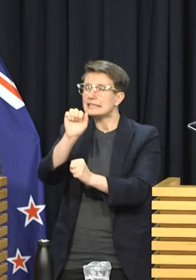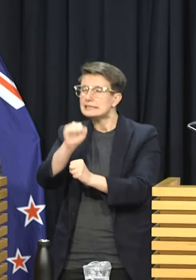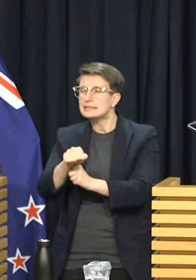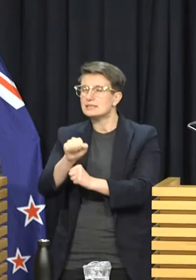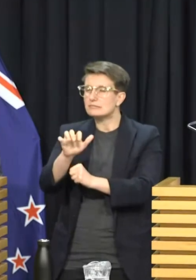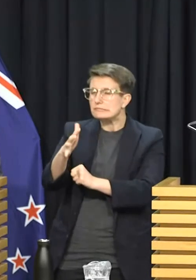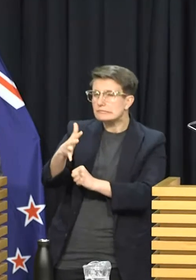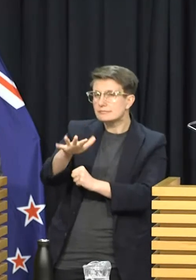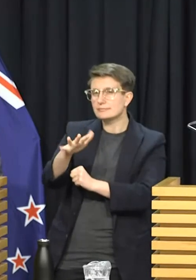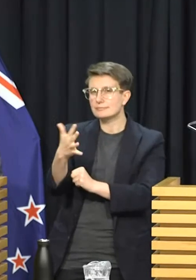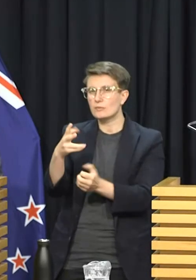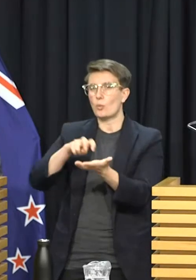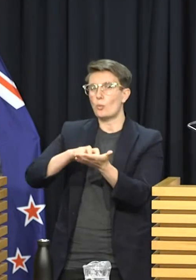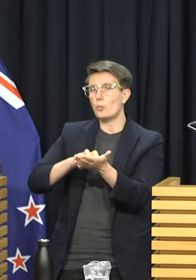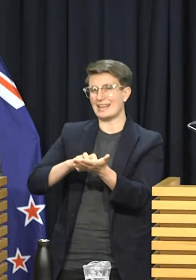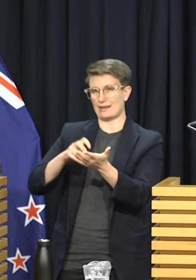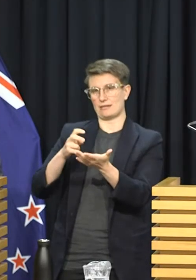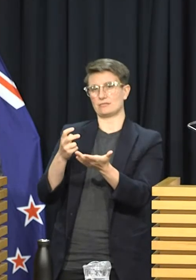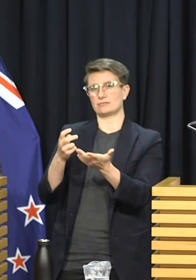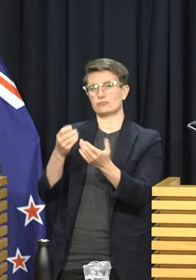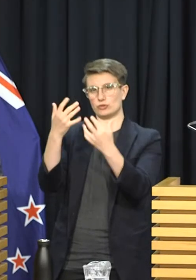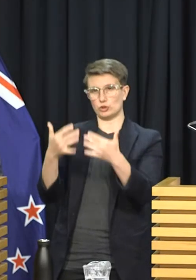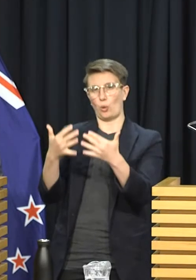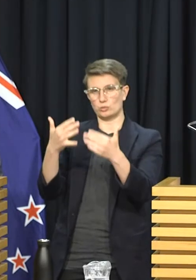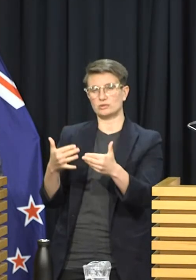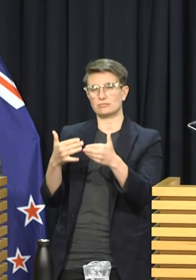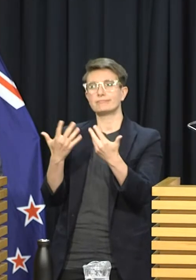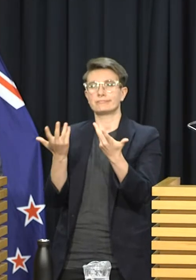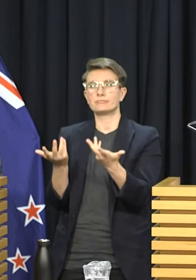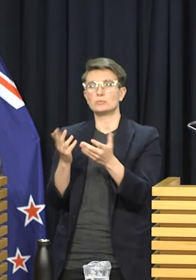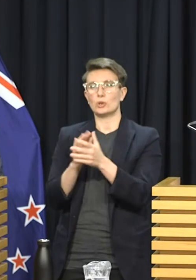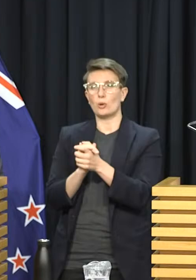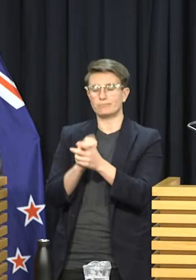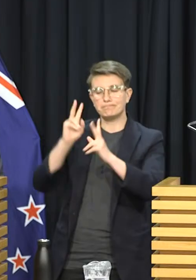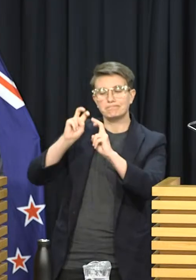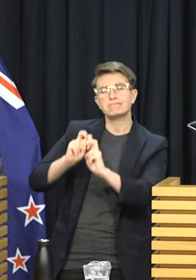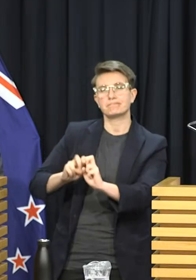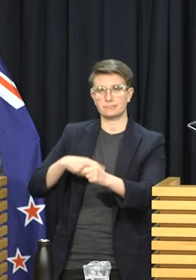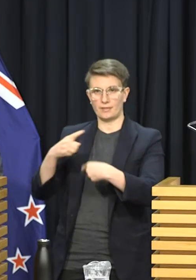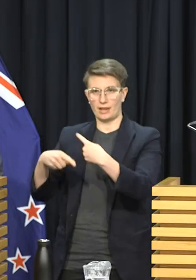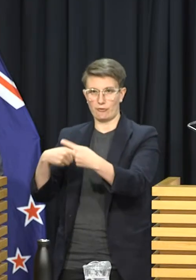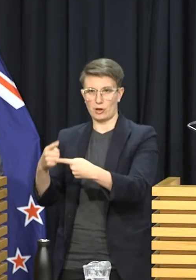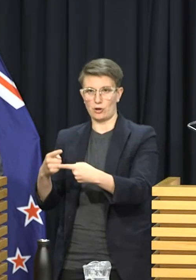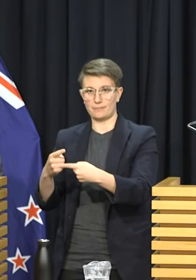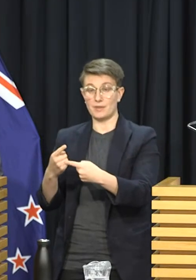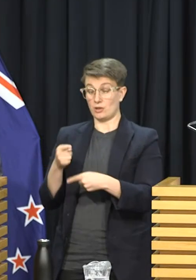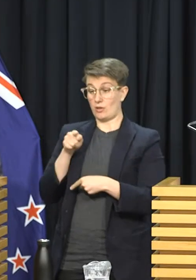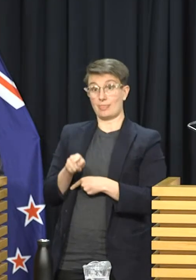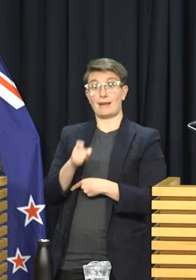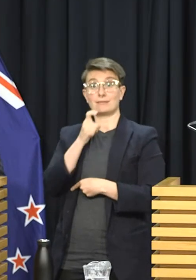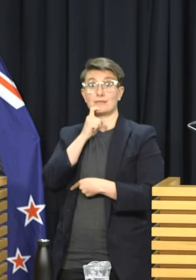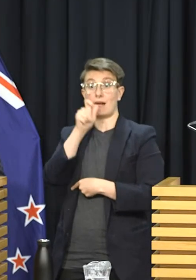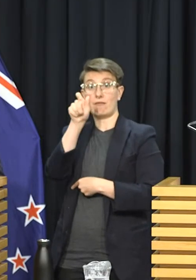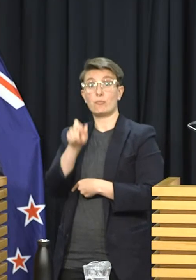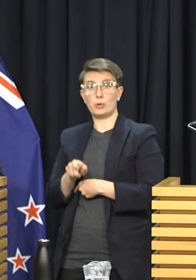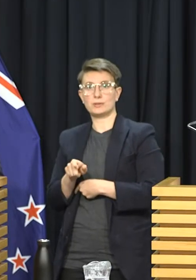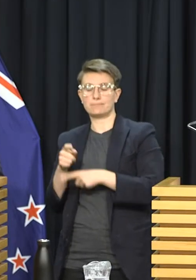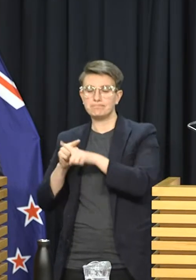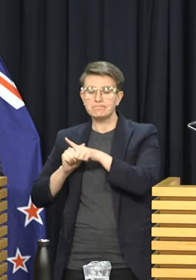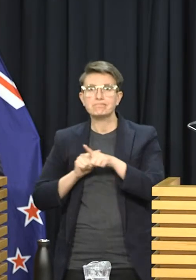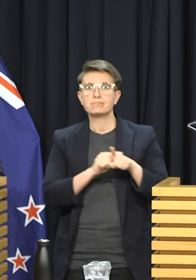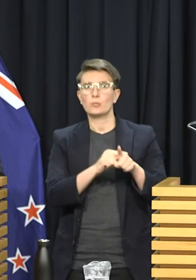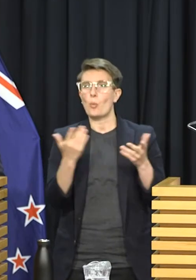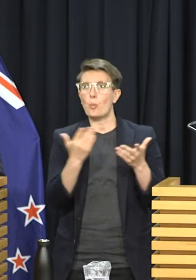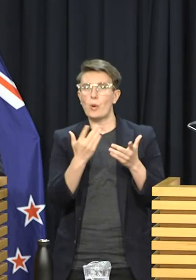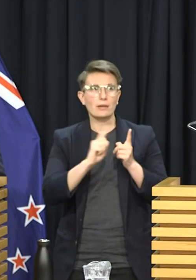to get to the bottom of that today. We've started the contact tracing process, and Dr. Bloomfield will have more